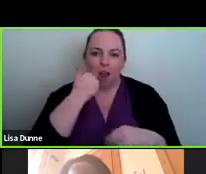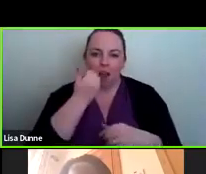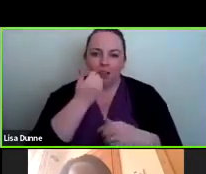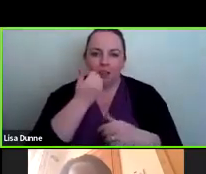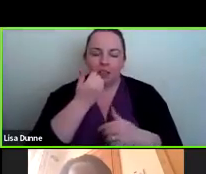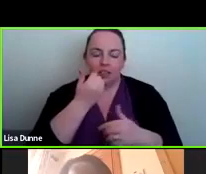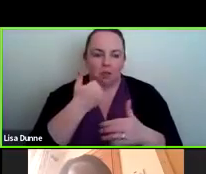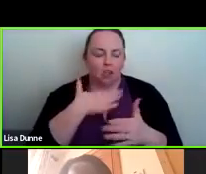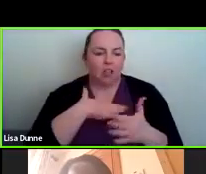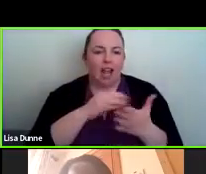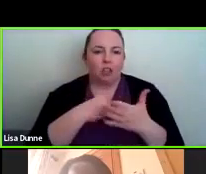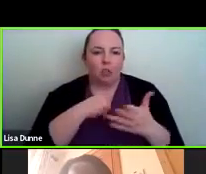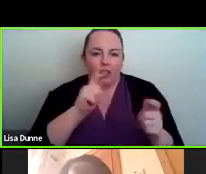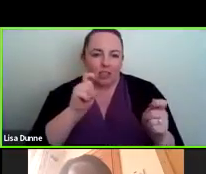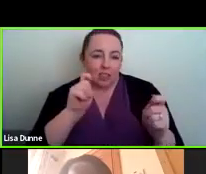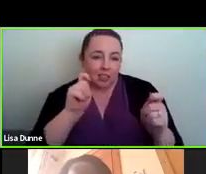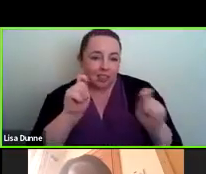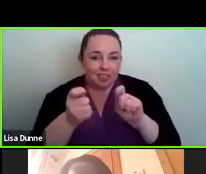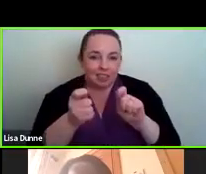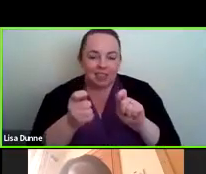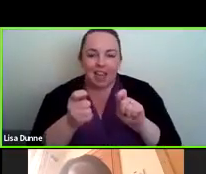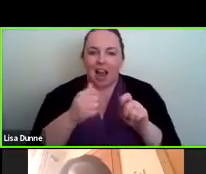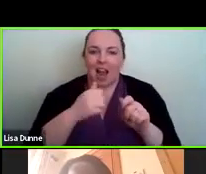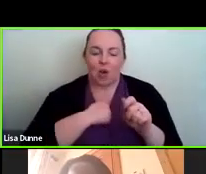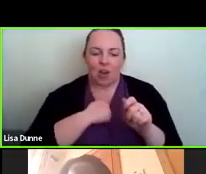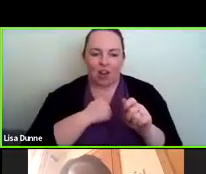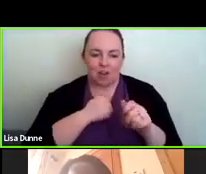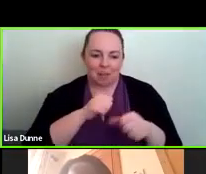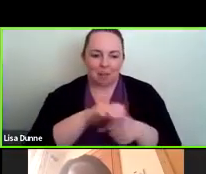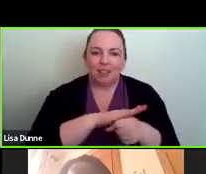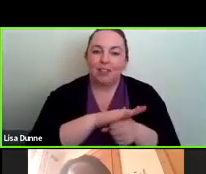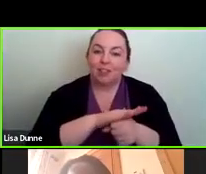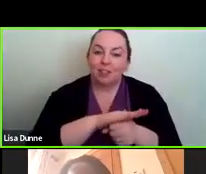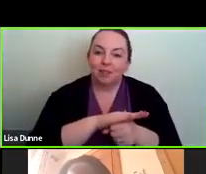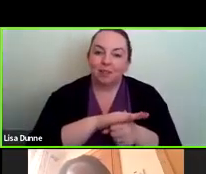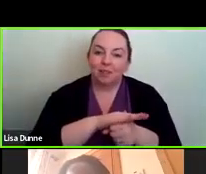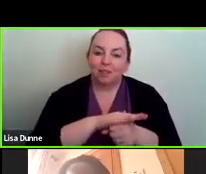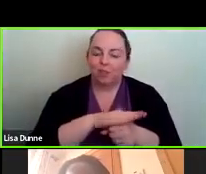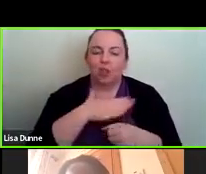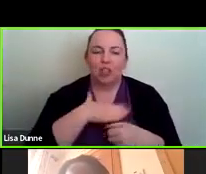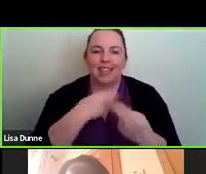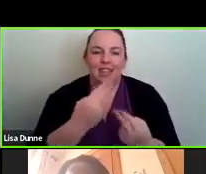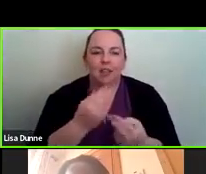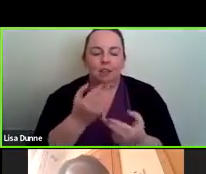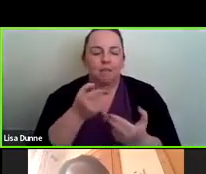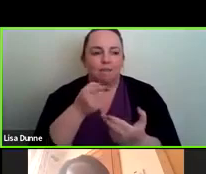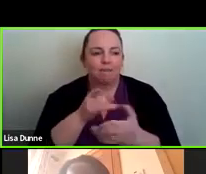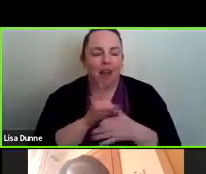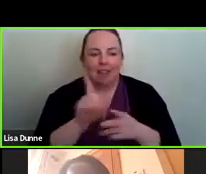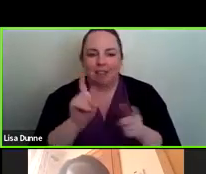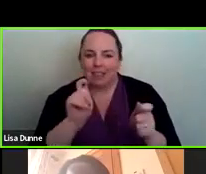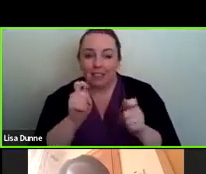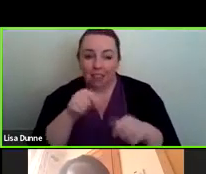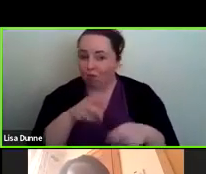realignment. It's just a rejigging of where we're at. It just needs that, and this is the